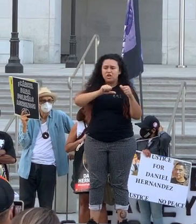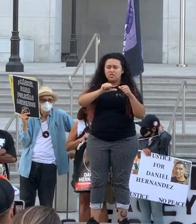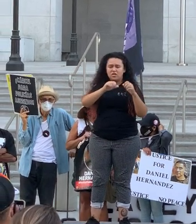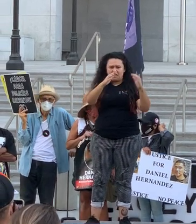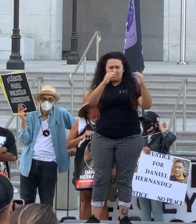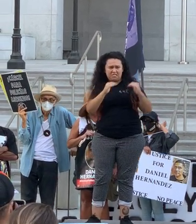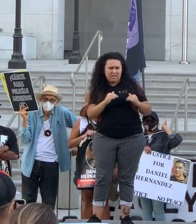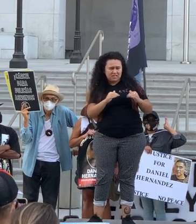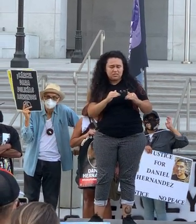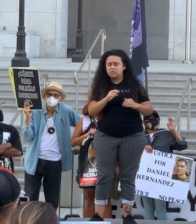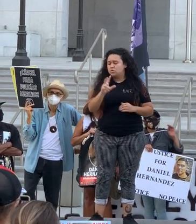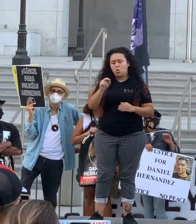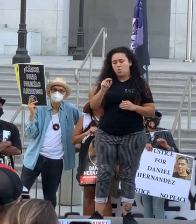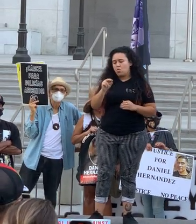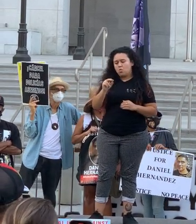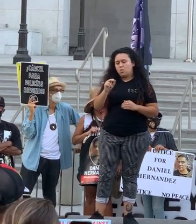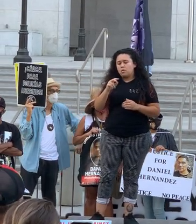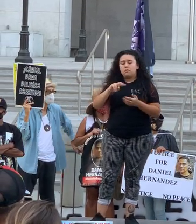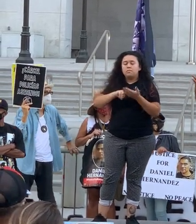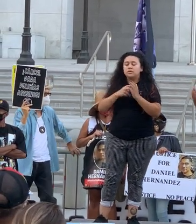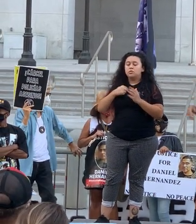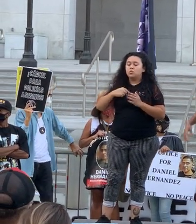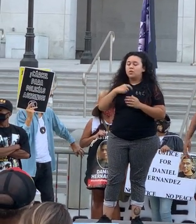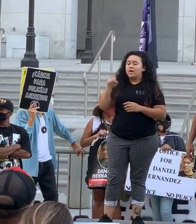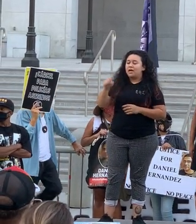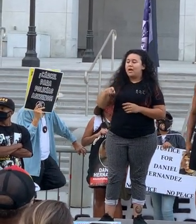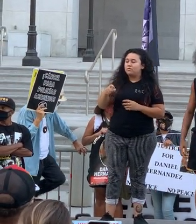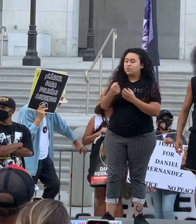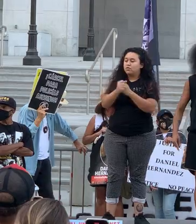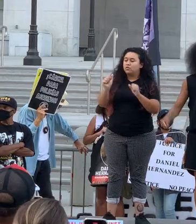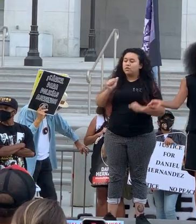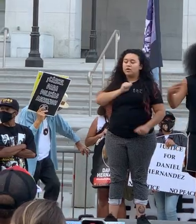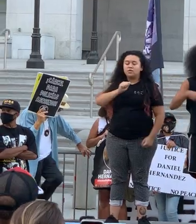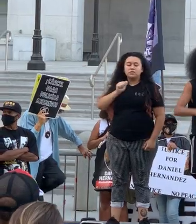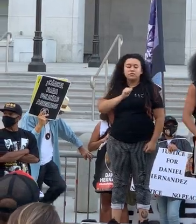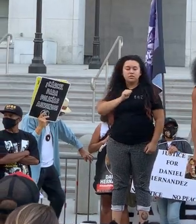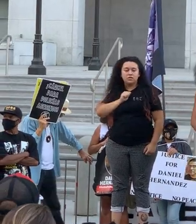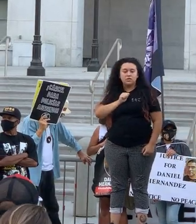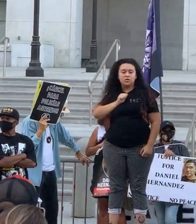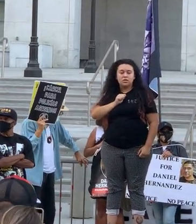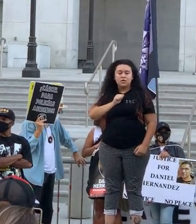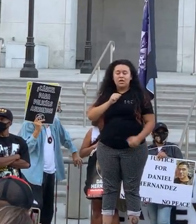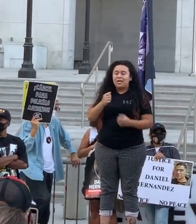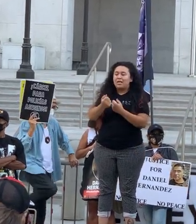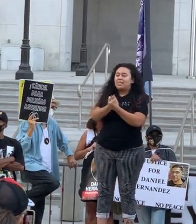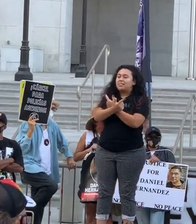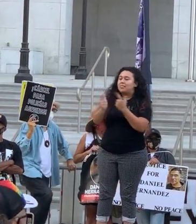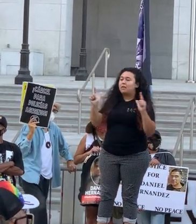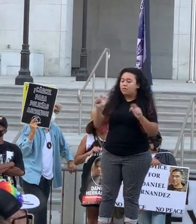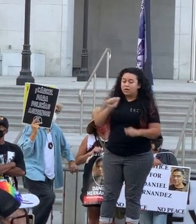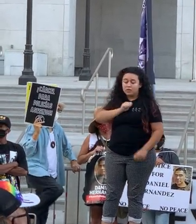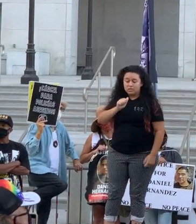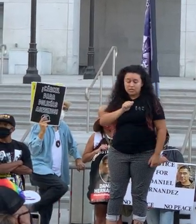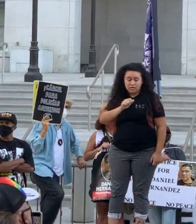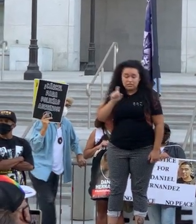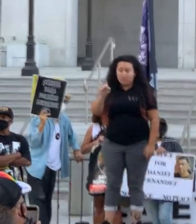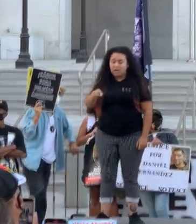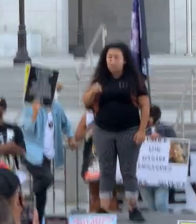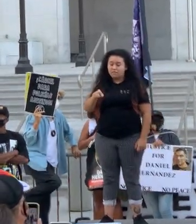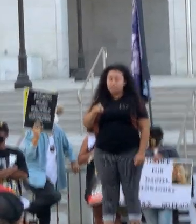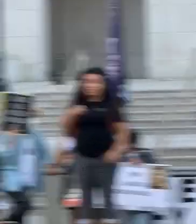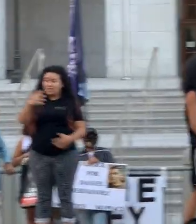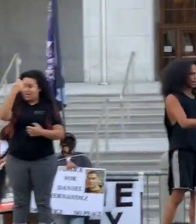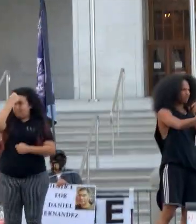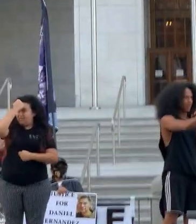It means that we have to free ourselves and liberate ourselves from